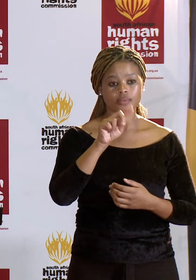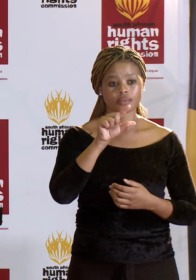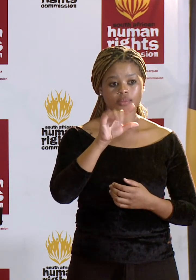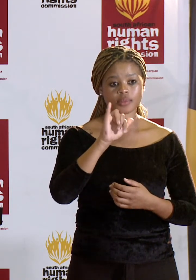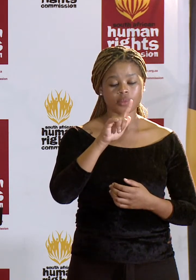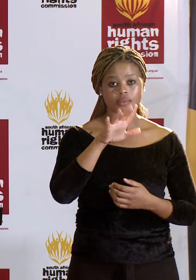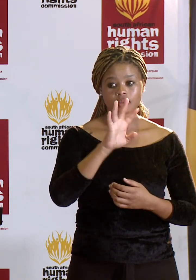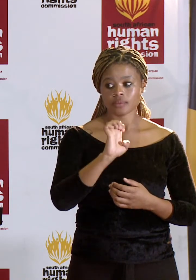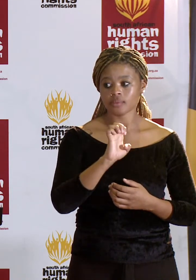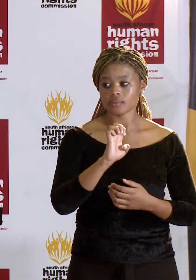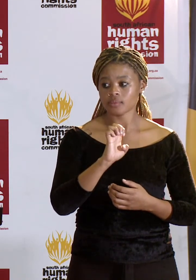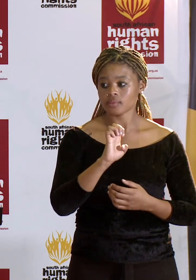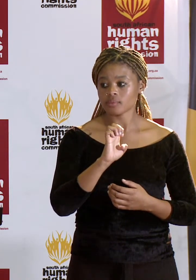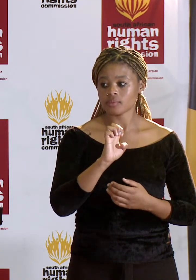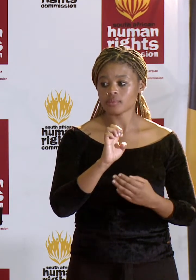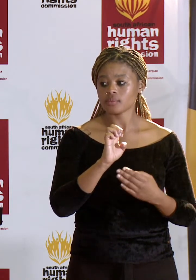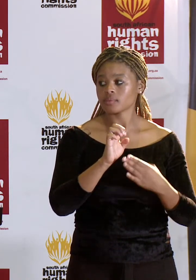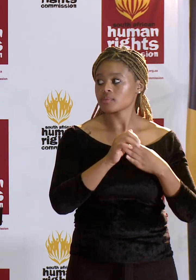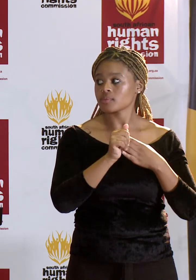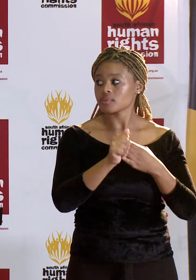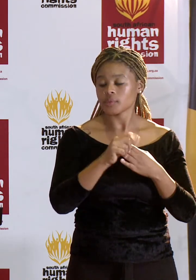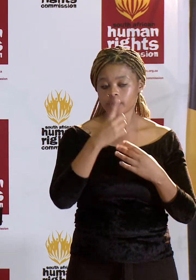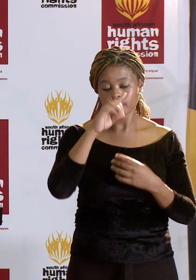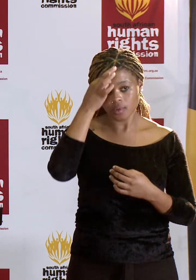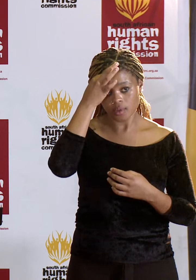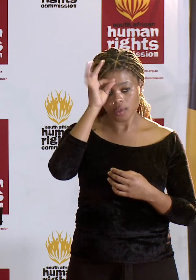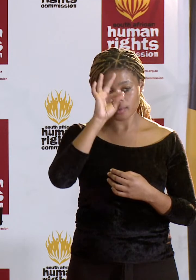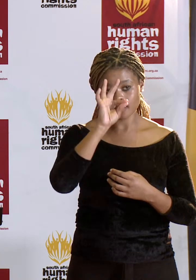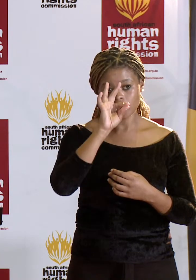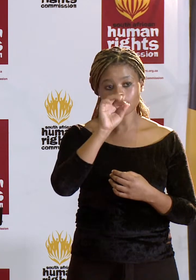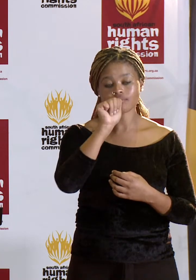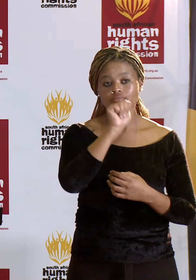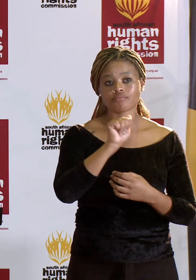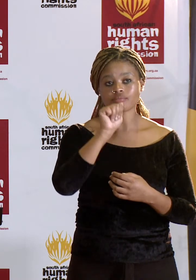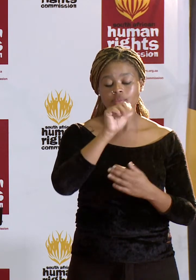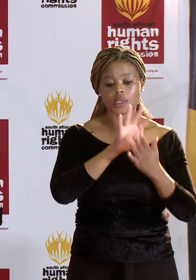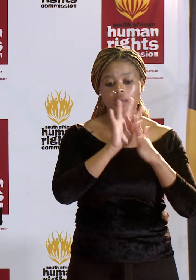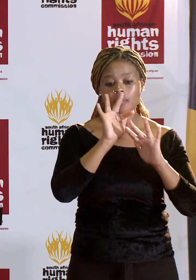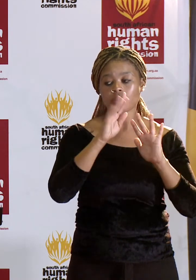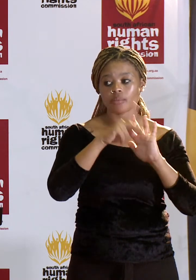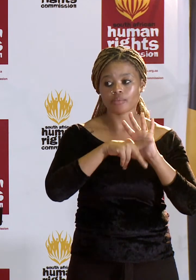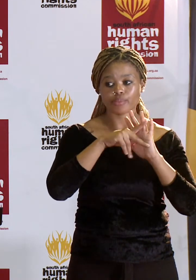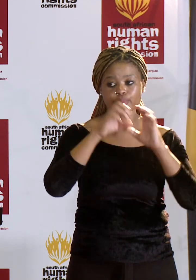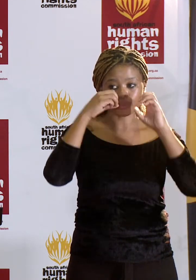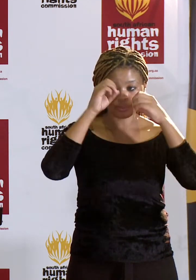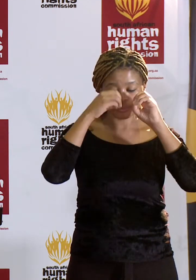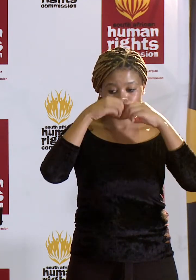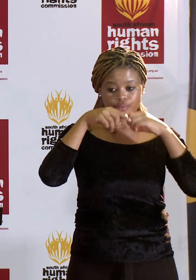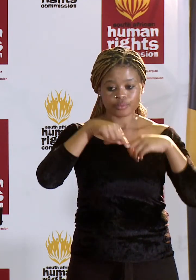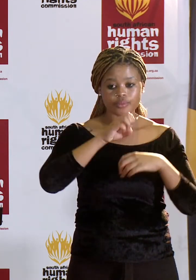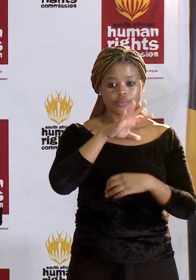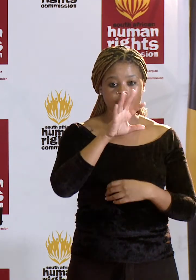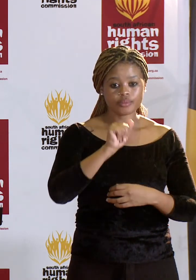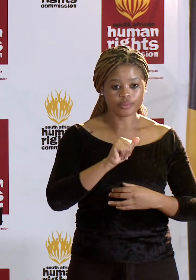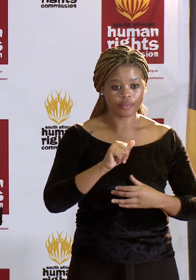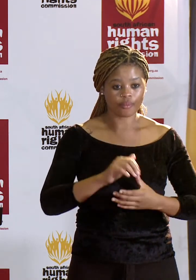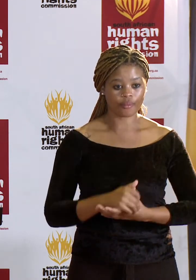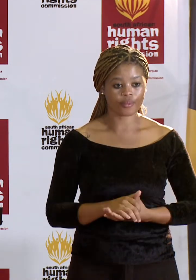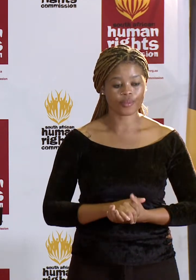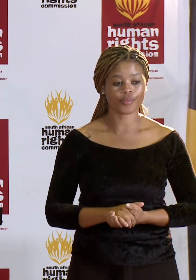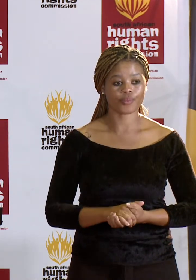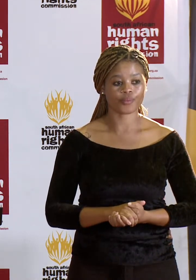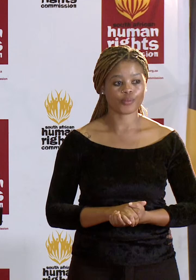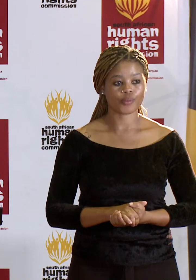who is currently a lead for government affairs and public policy at Google in South Africa.